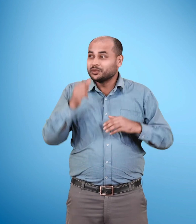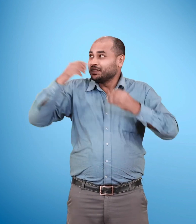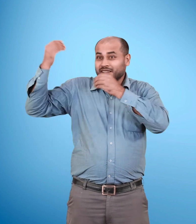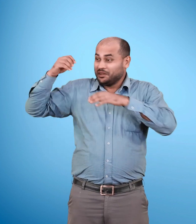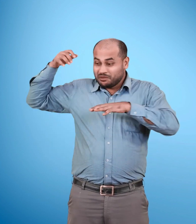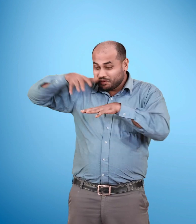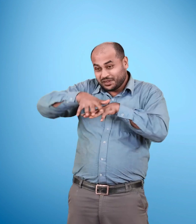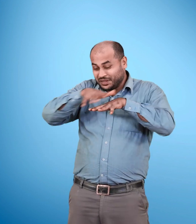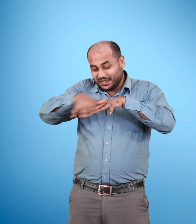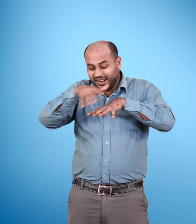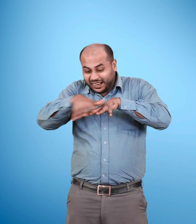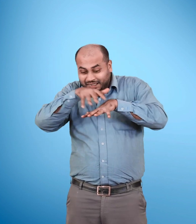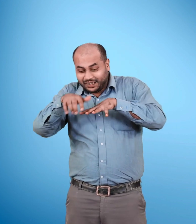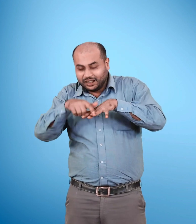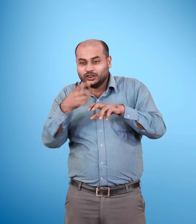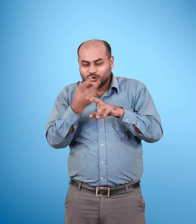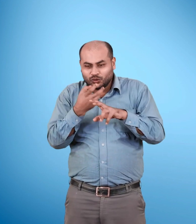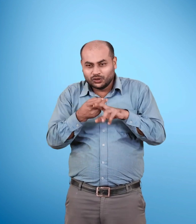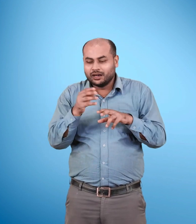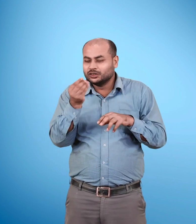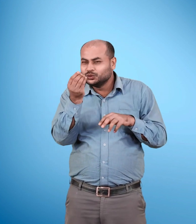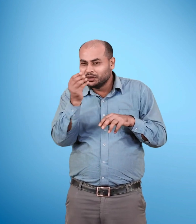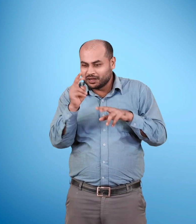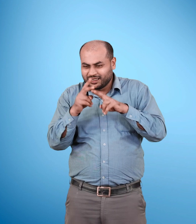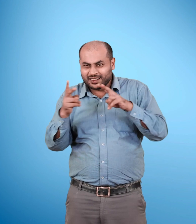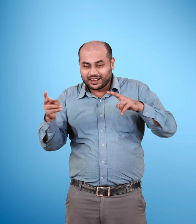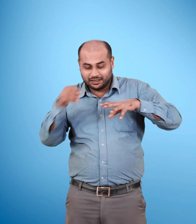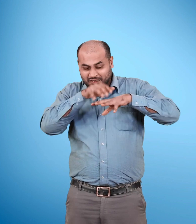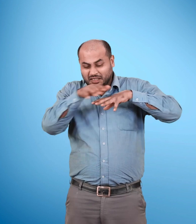Flowing rainwater also takes the top layer of the soil away with it.